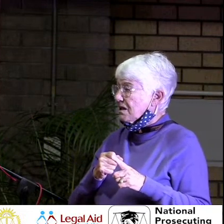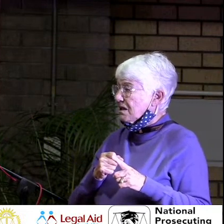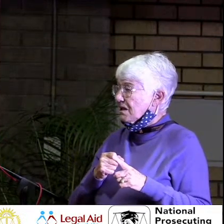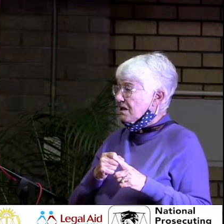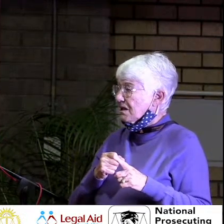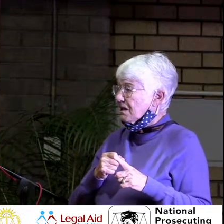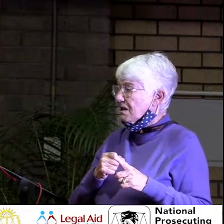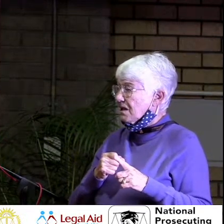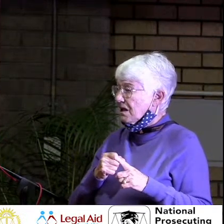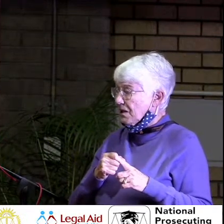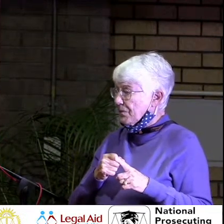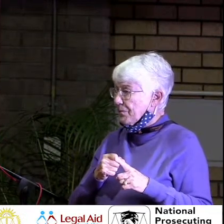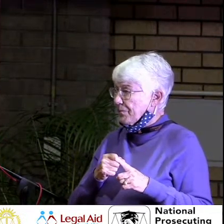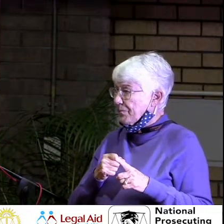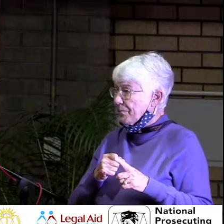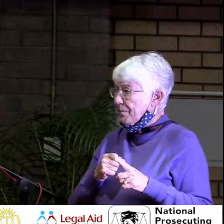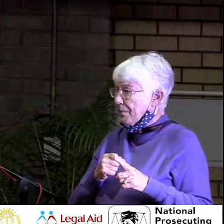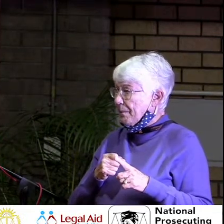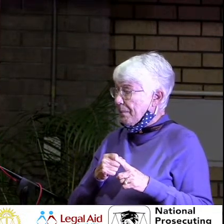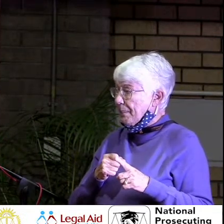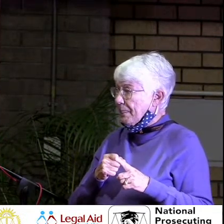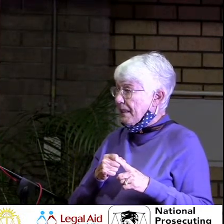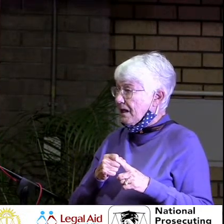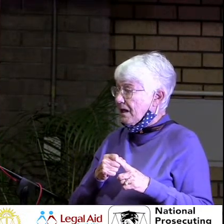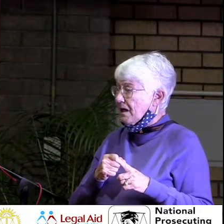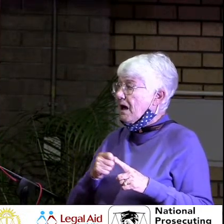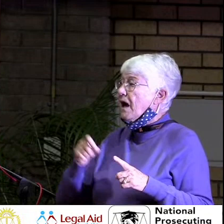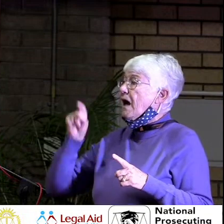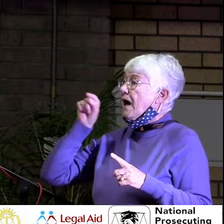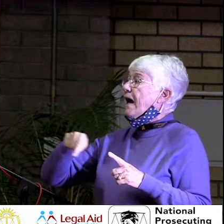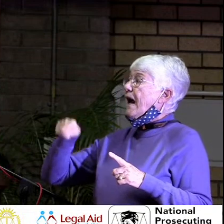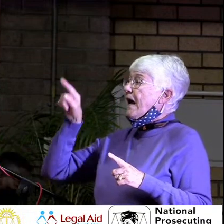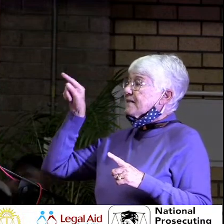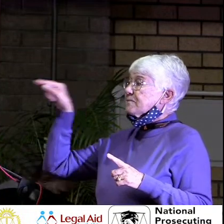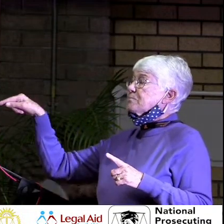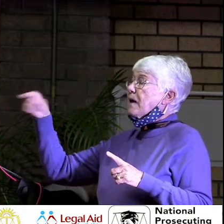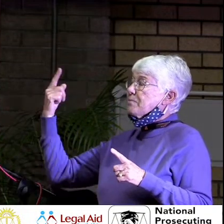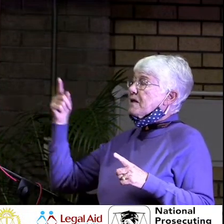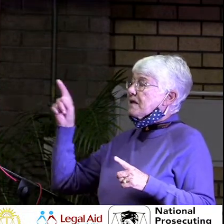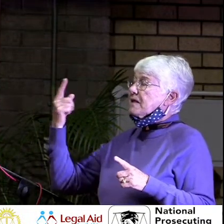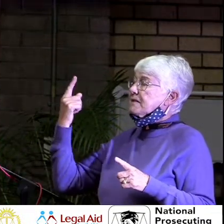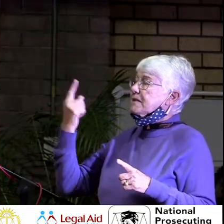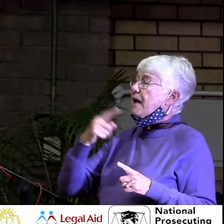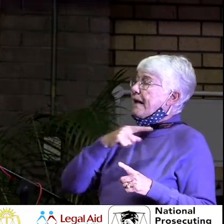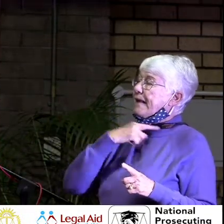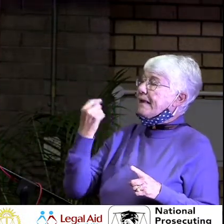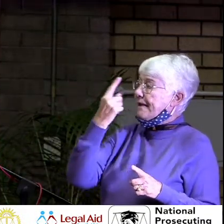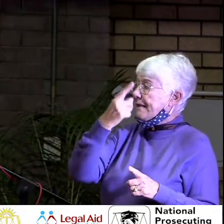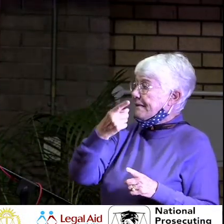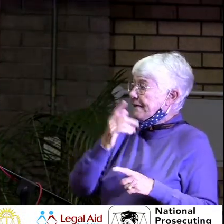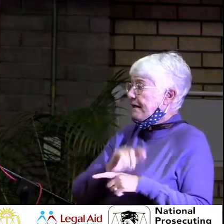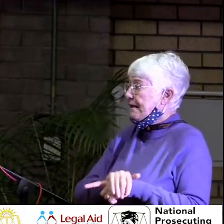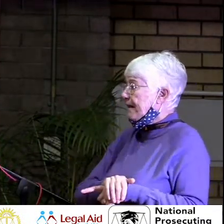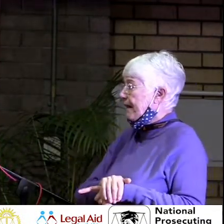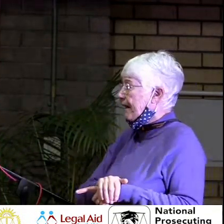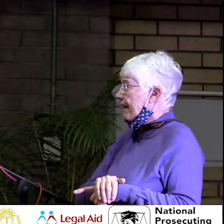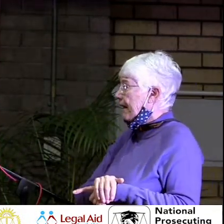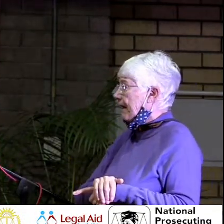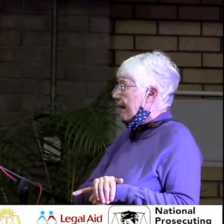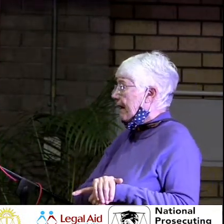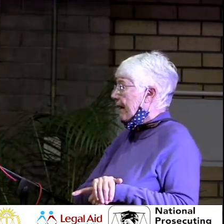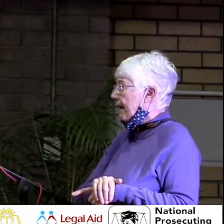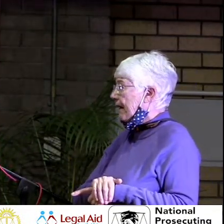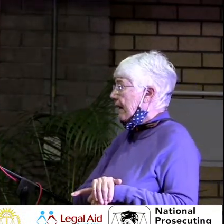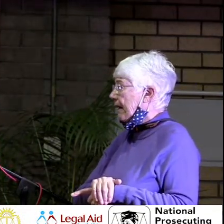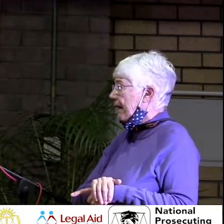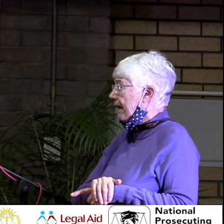in a correctional, is convicted, for example, for murder, but it's because the person was trying to defend themselves